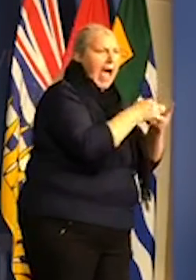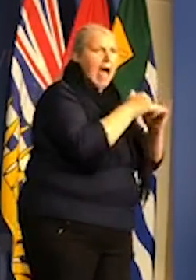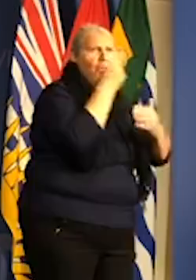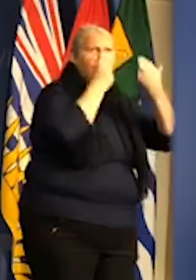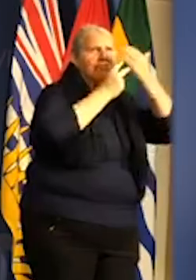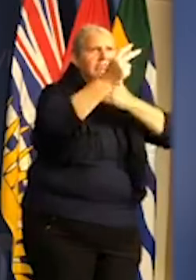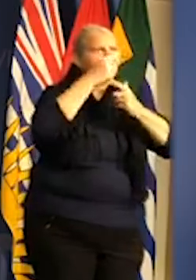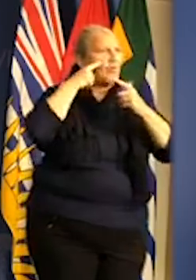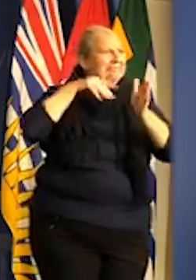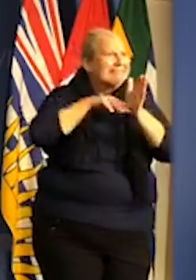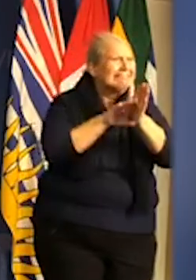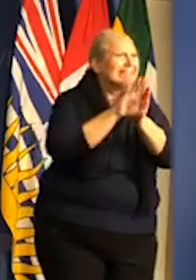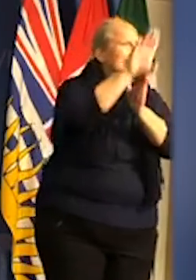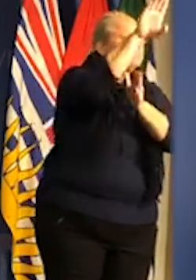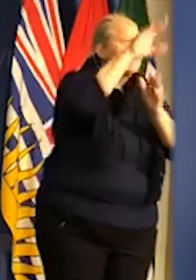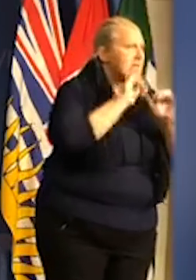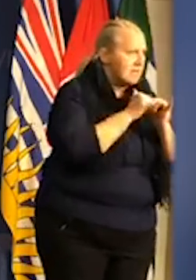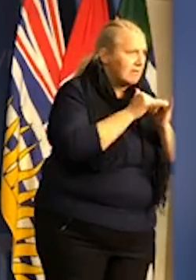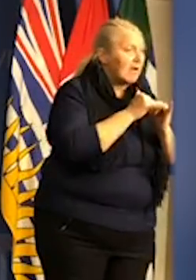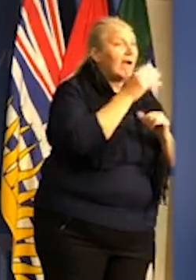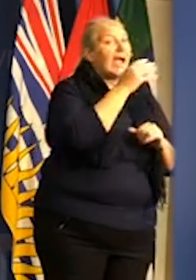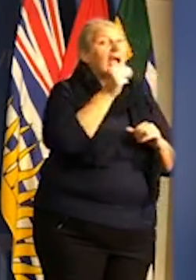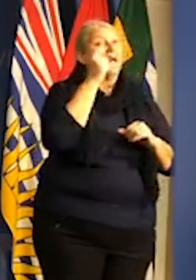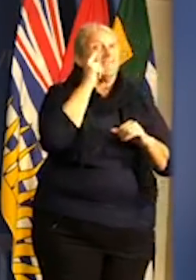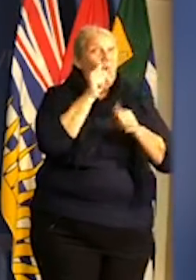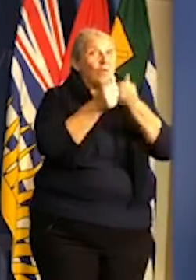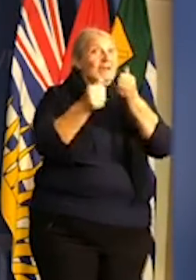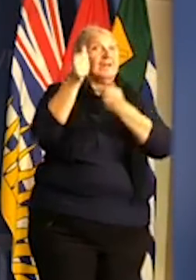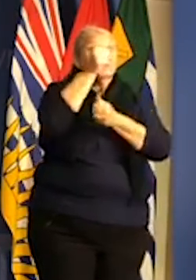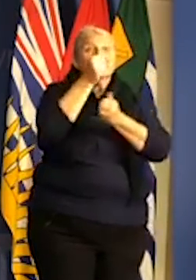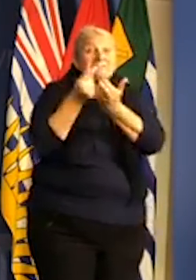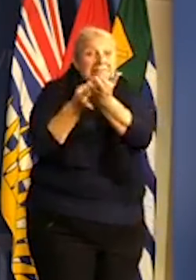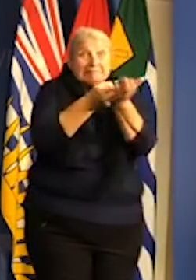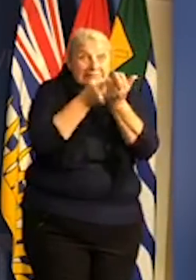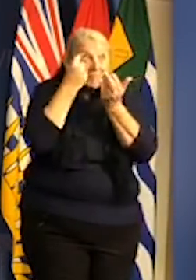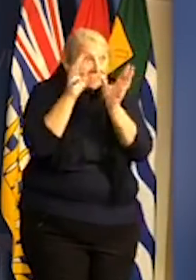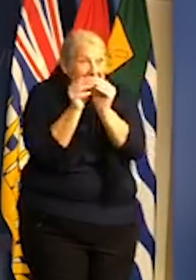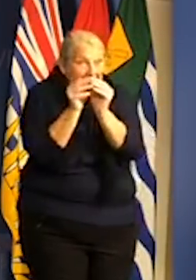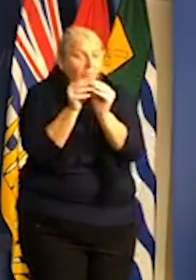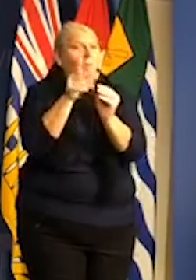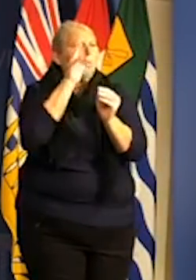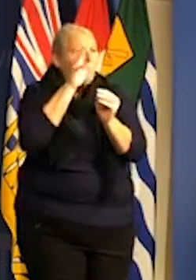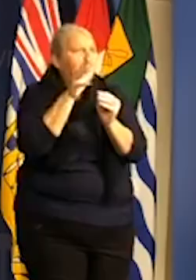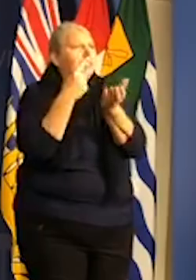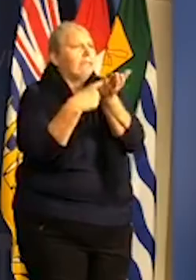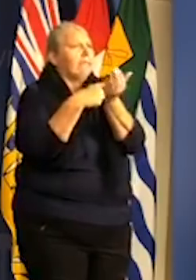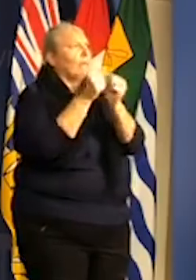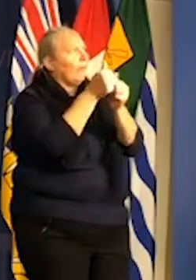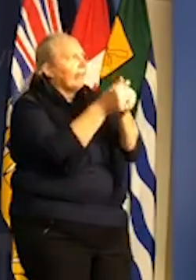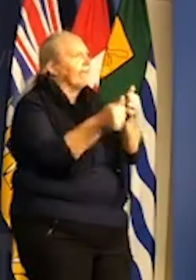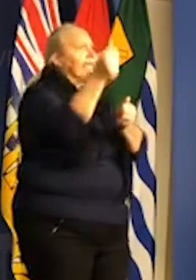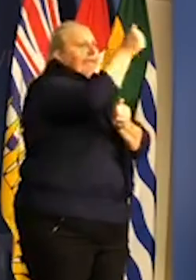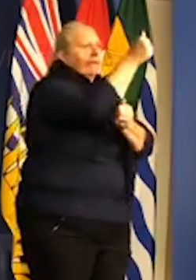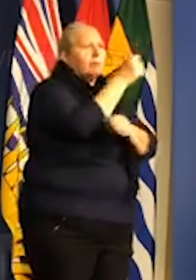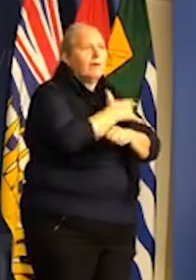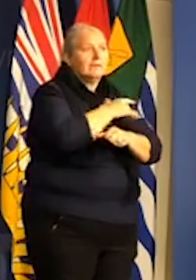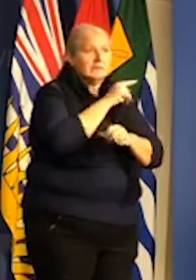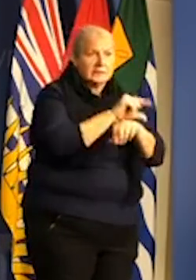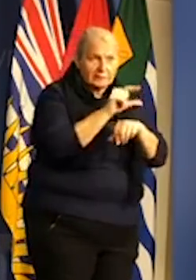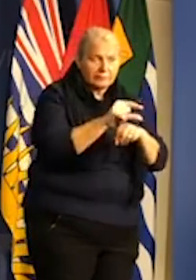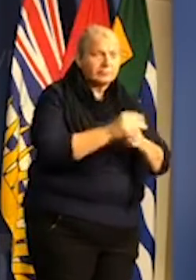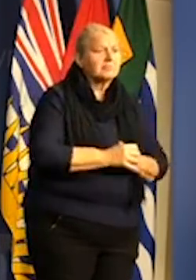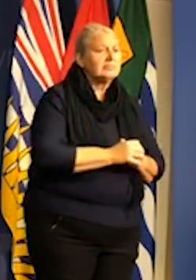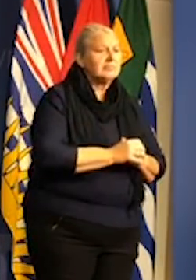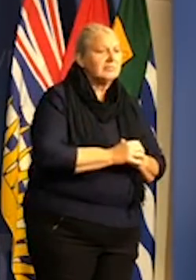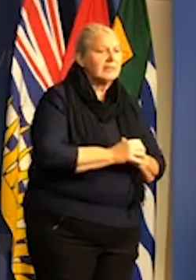ask, and especially what we need to ask from senior levels of government. We already have some specific economic asks to